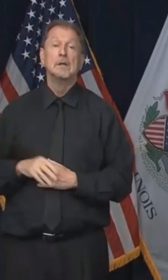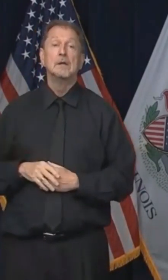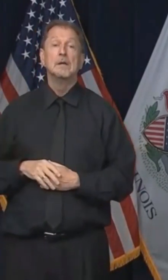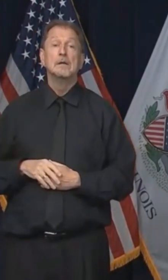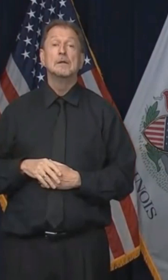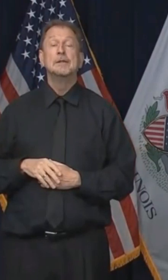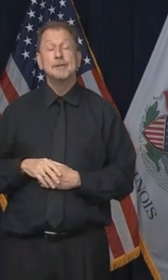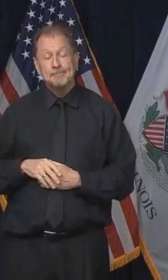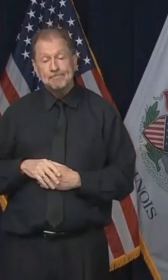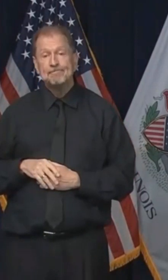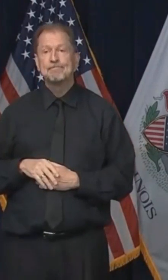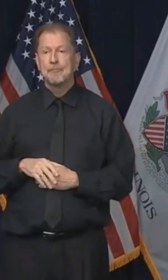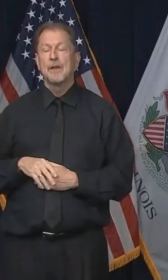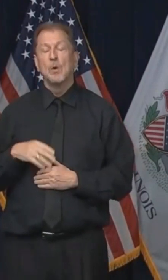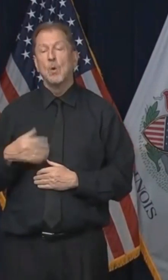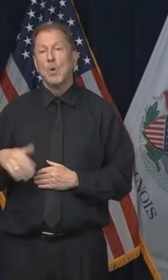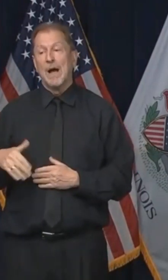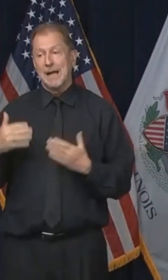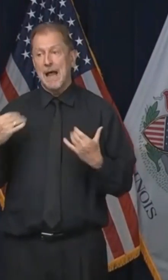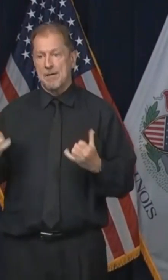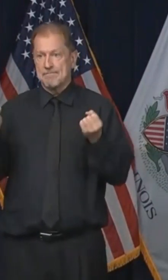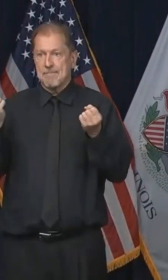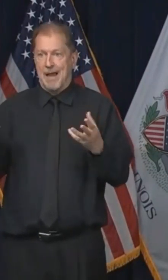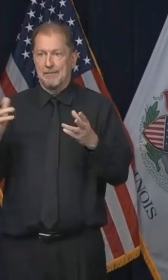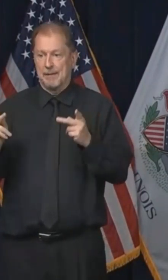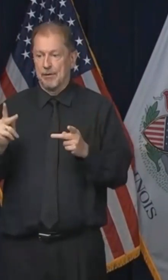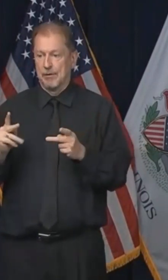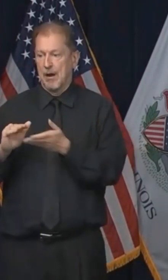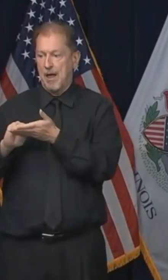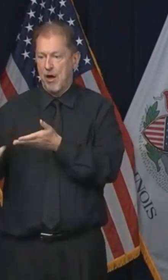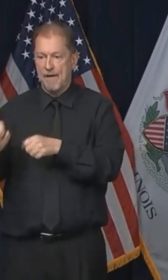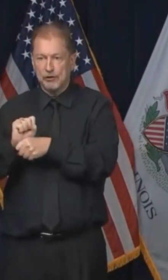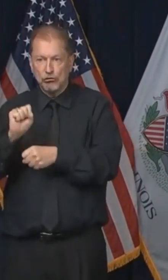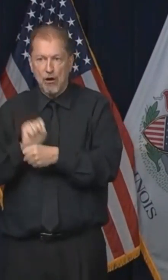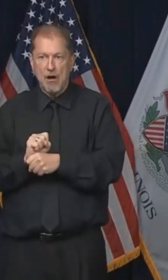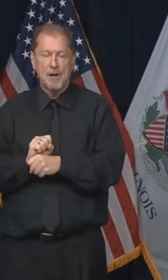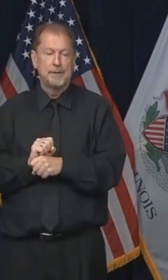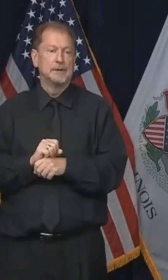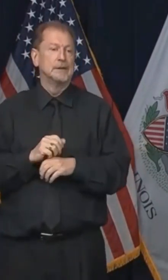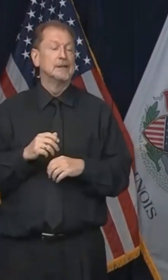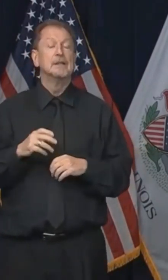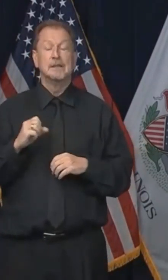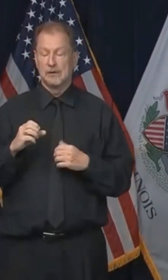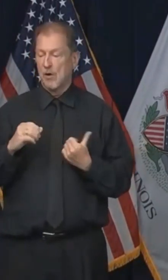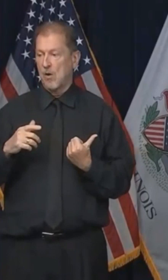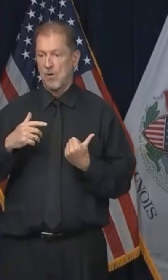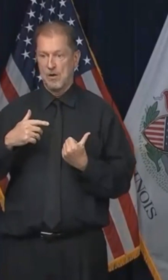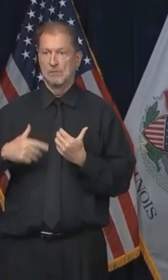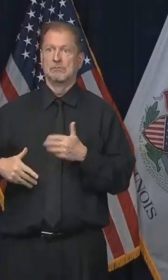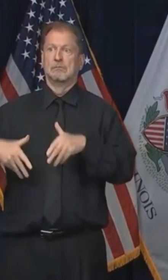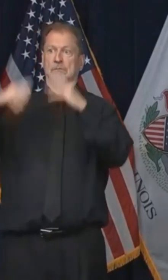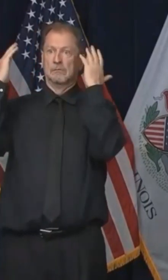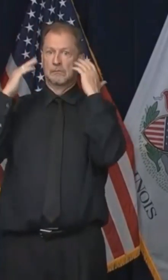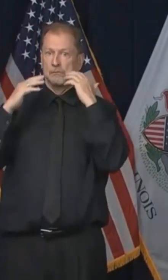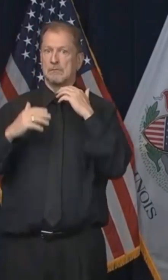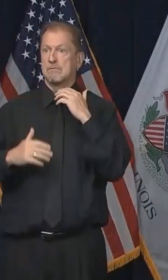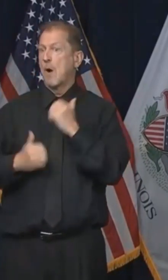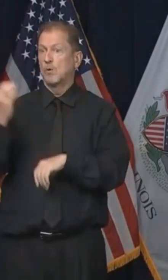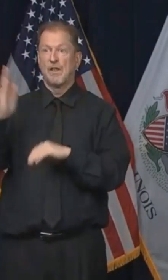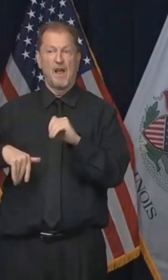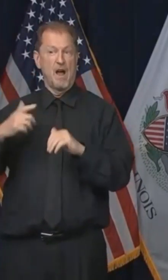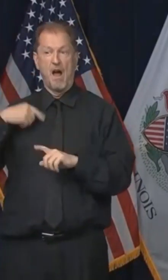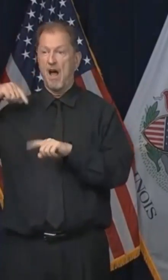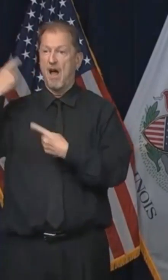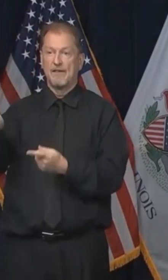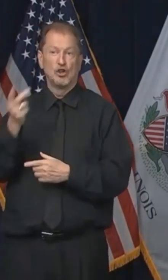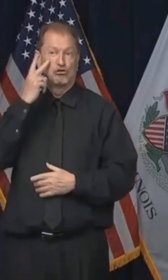And this is the biggest onslaught of unemployment claims, I think, ever, at least in my lifetime, and even more so